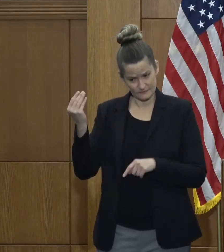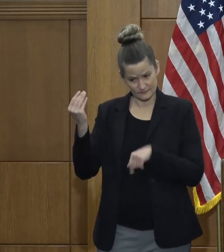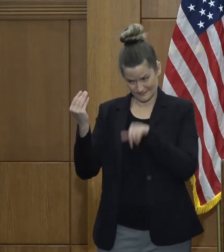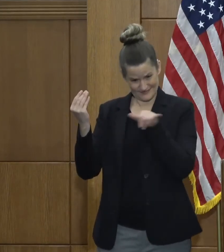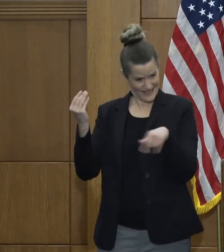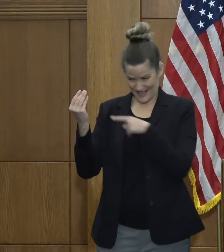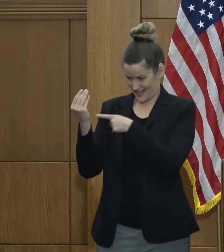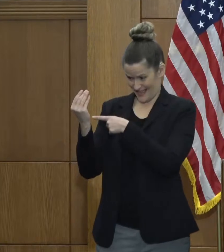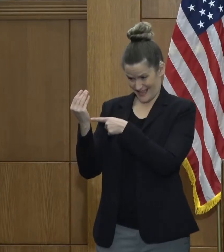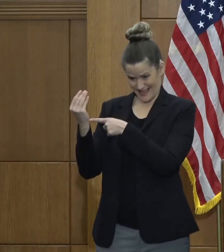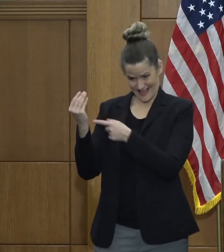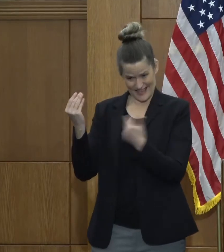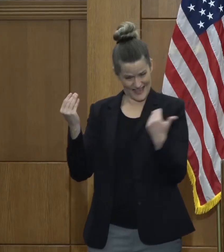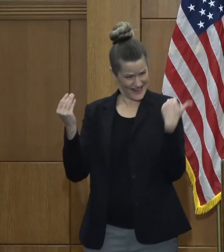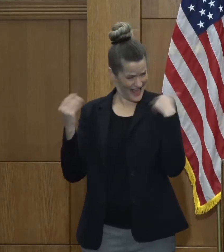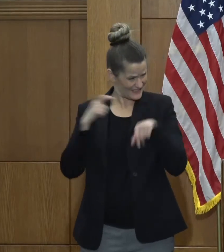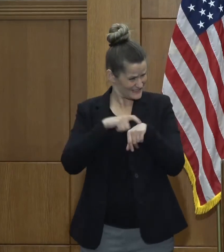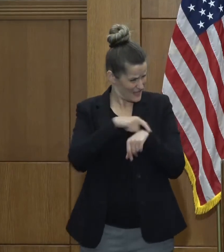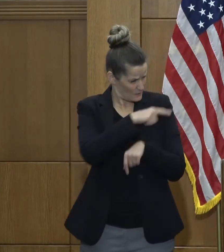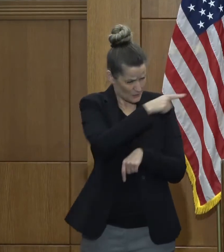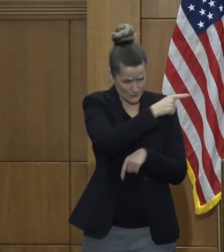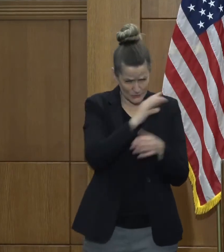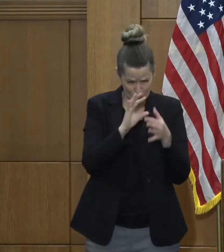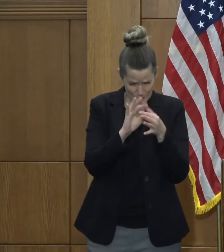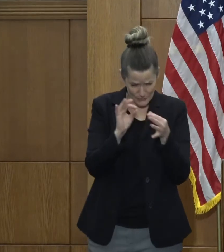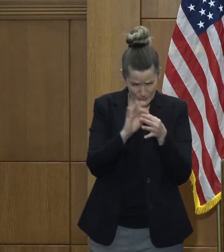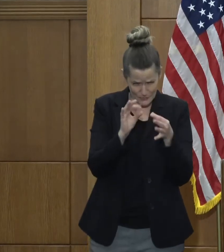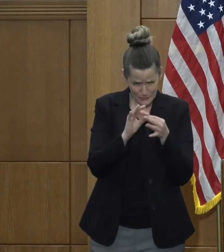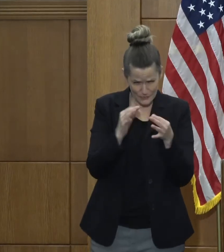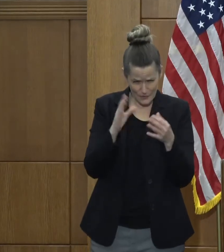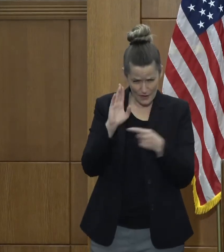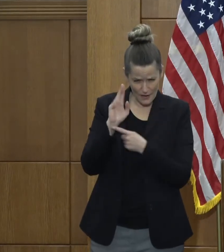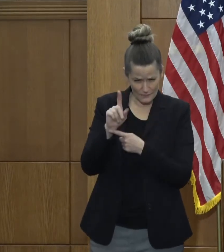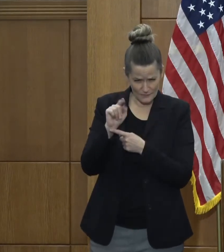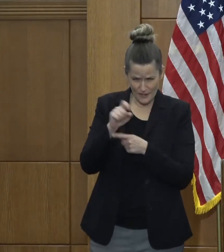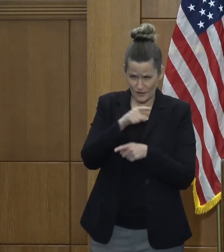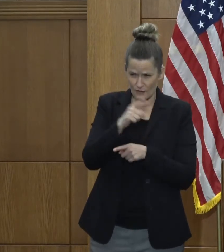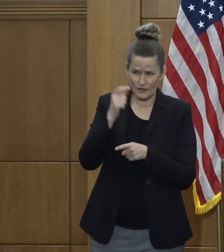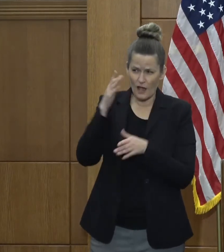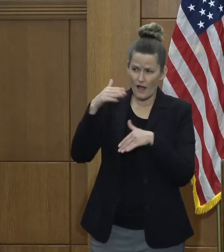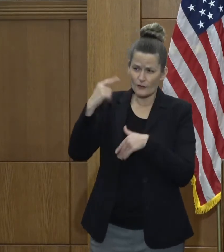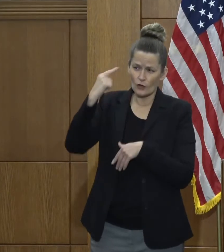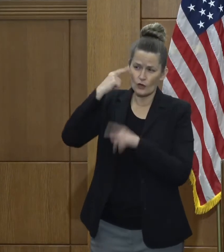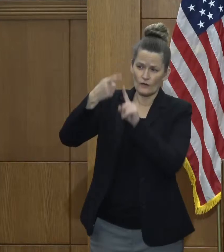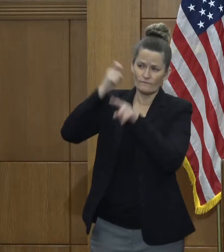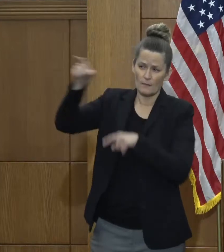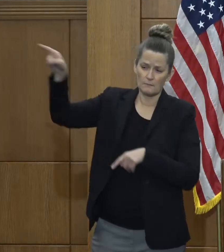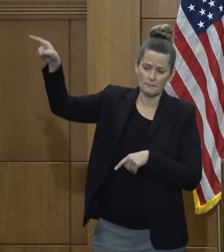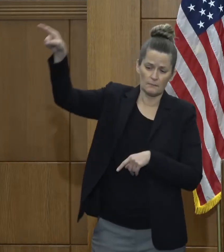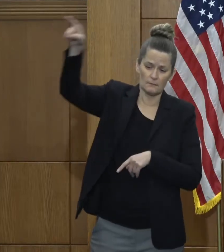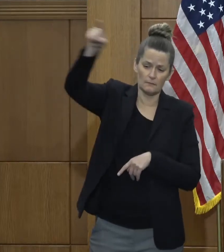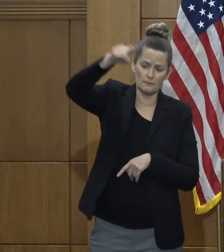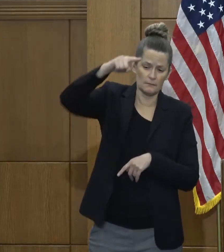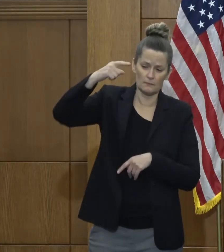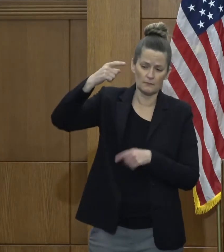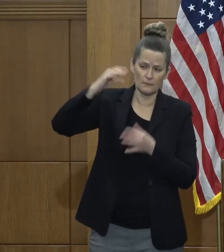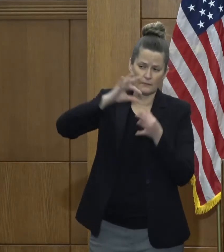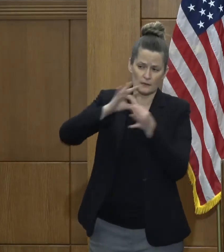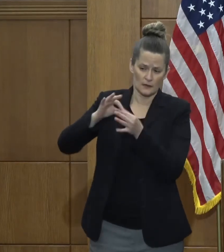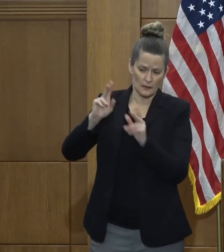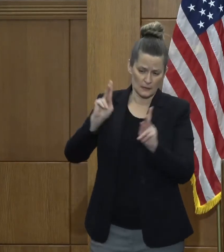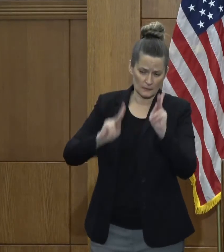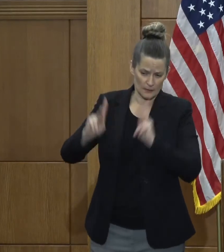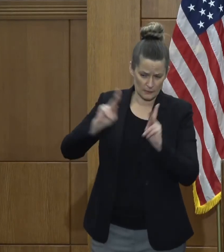time, what did you say exactly? And if you're hearing from anyone this morning about, you know, people who've had